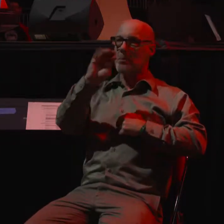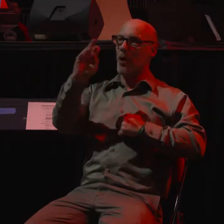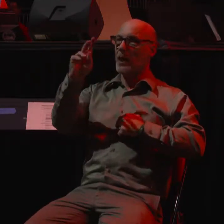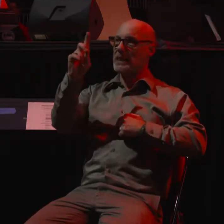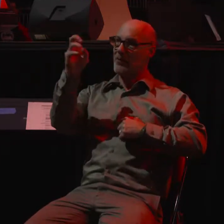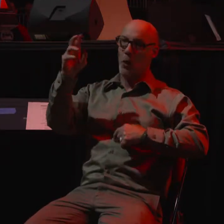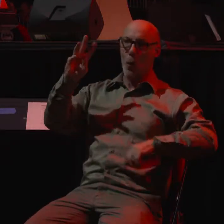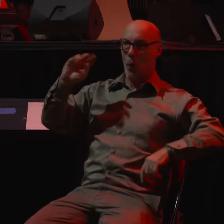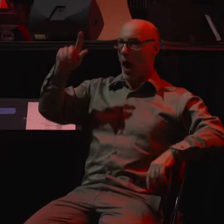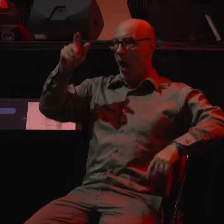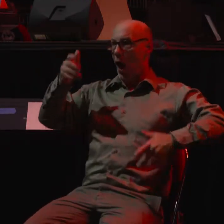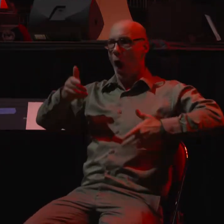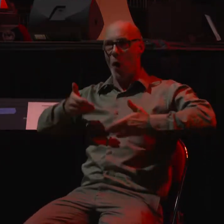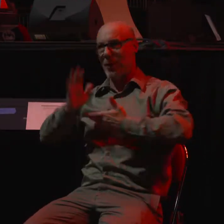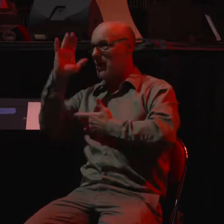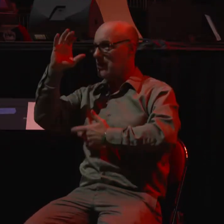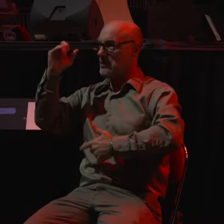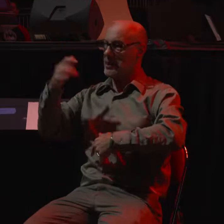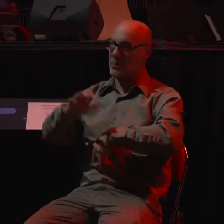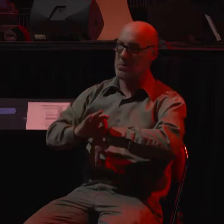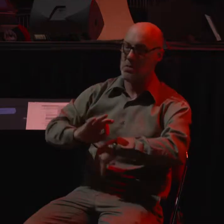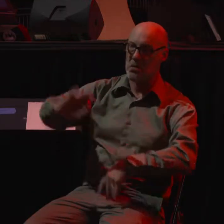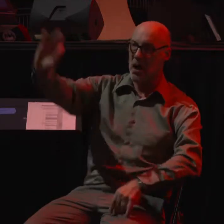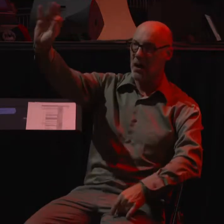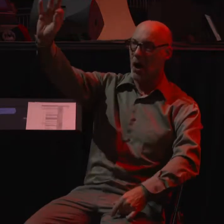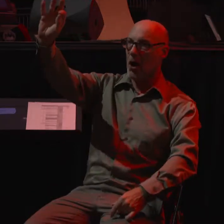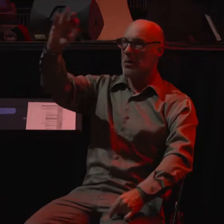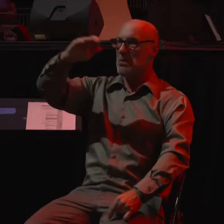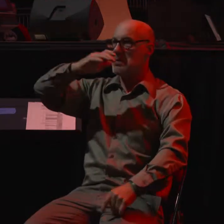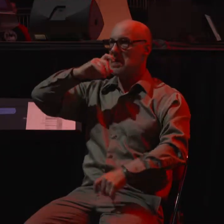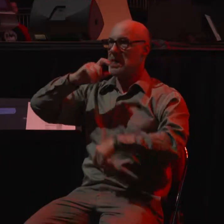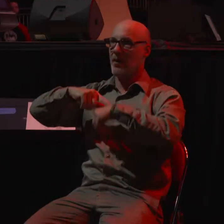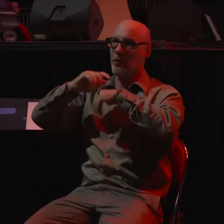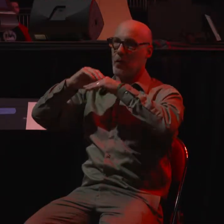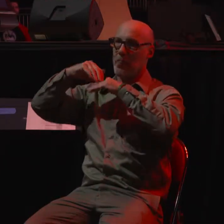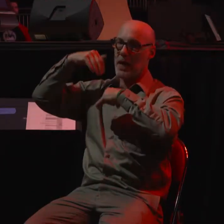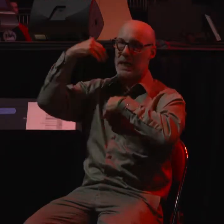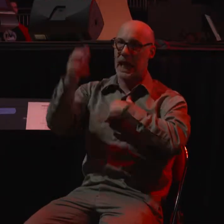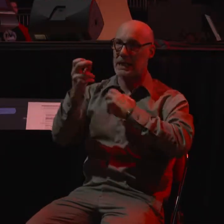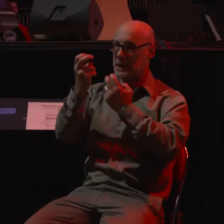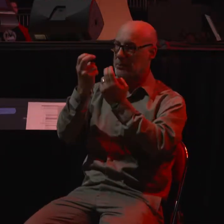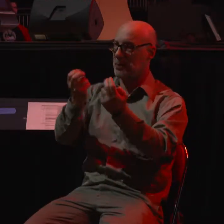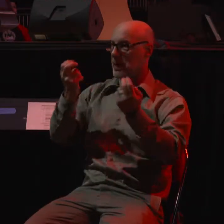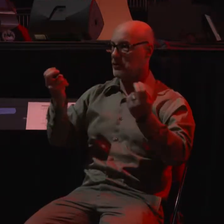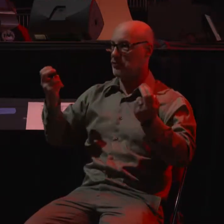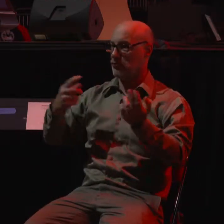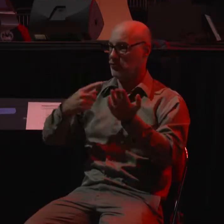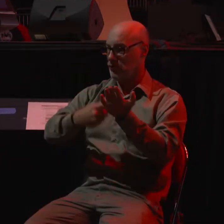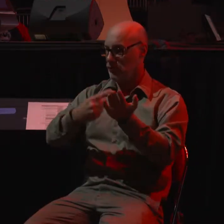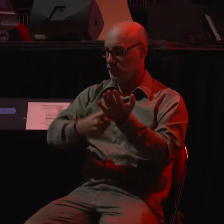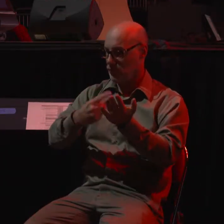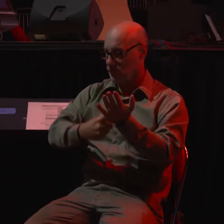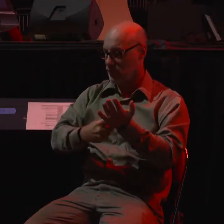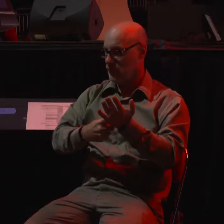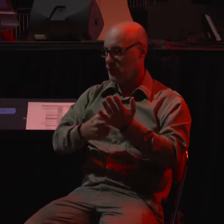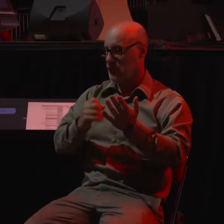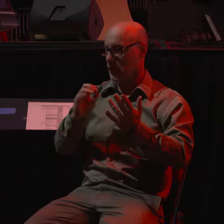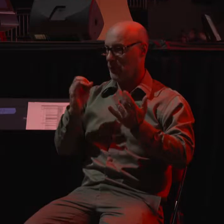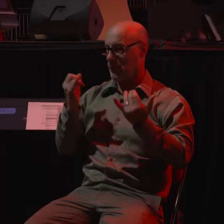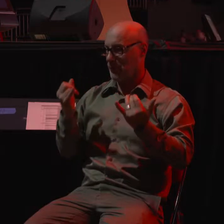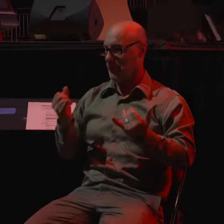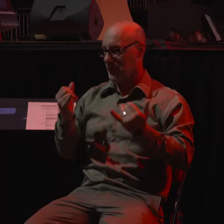It's 9 o'clock. It's time for our next panel. As everyone's making their seats or making their way to their